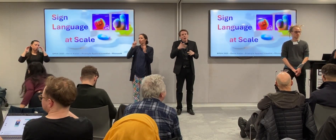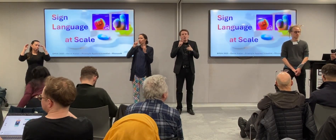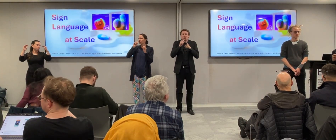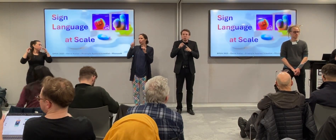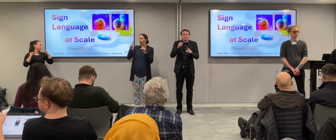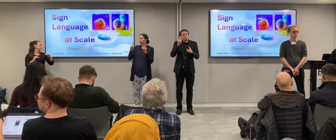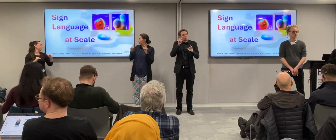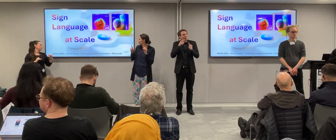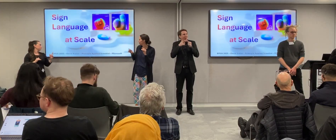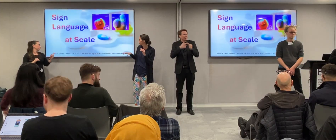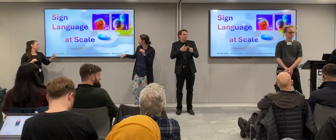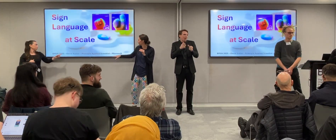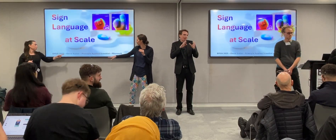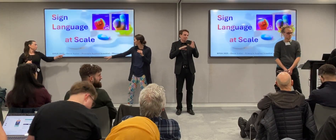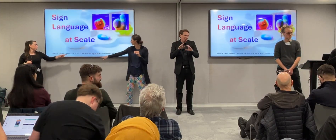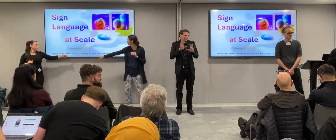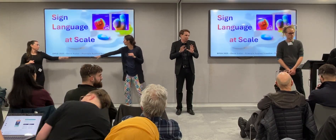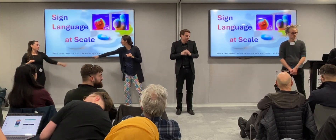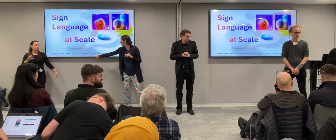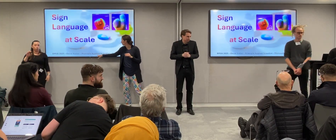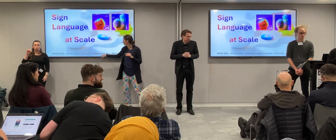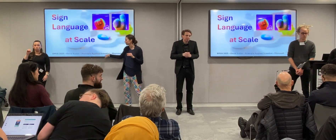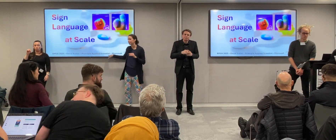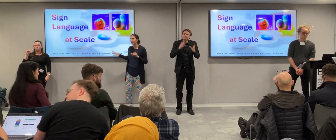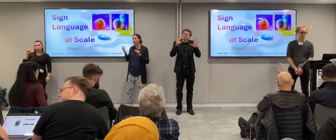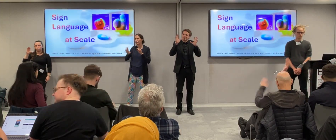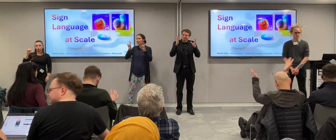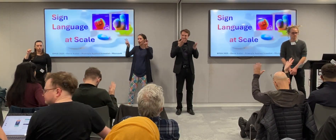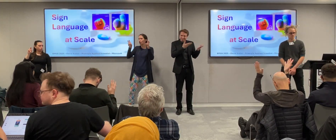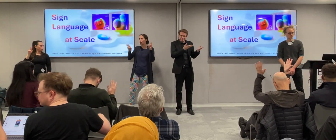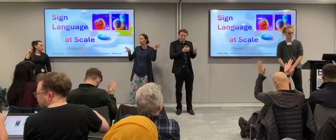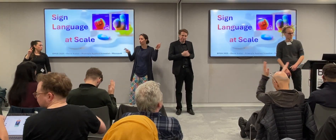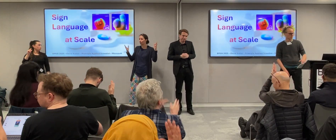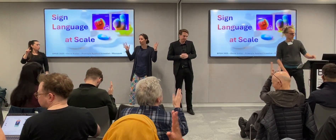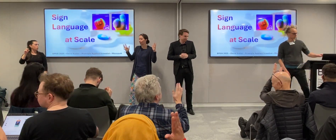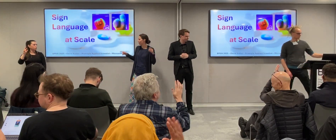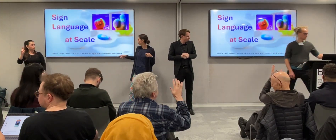scientist. And let's give him a big applause.